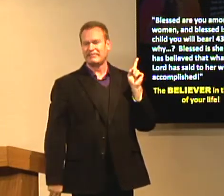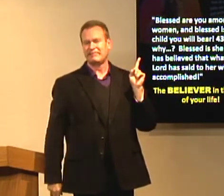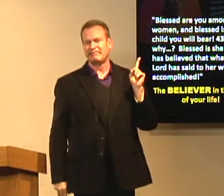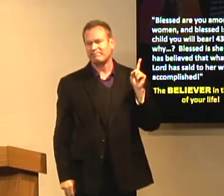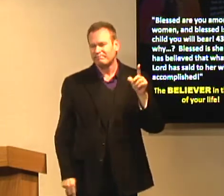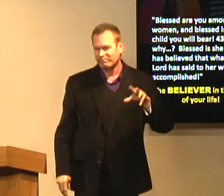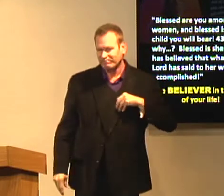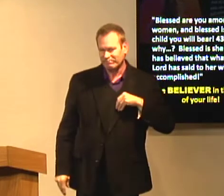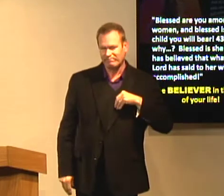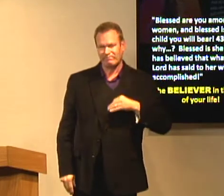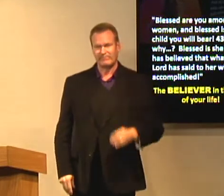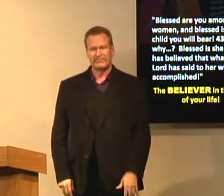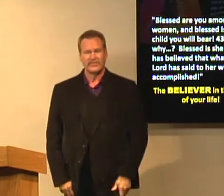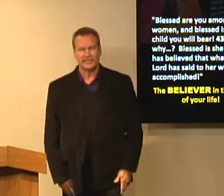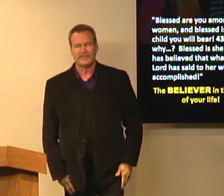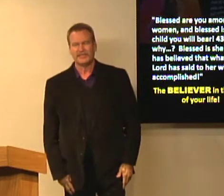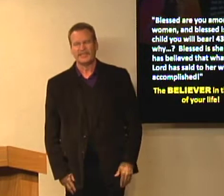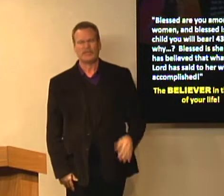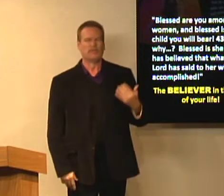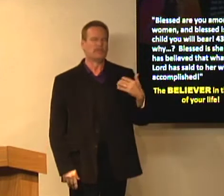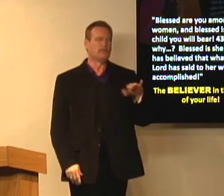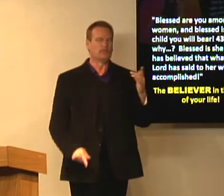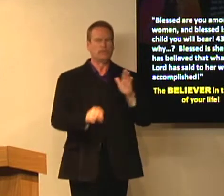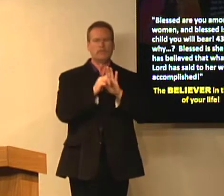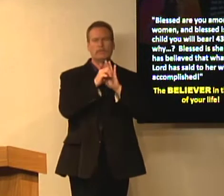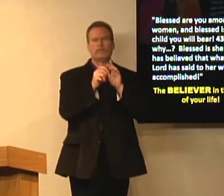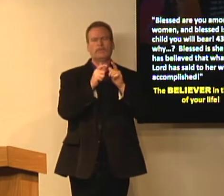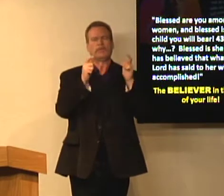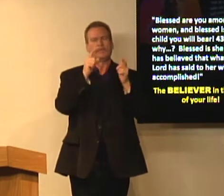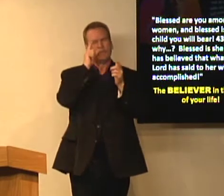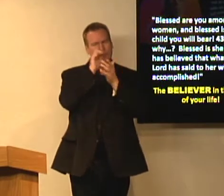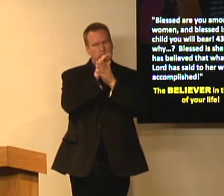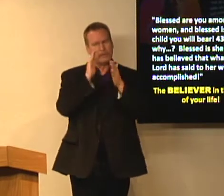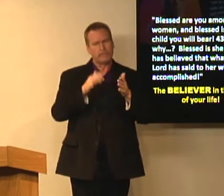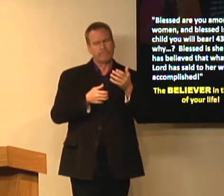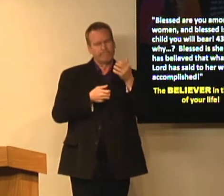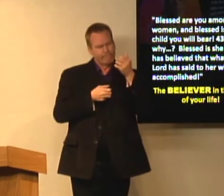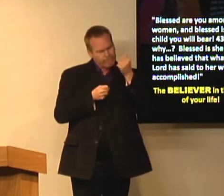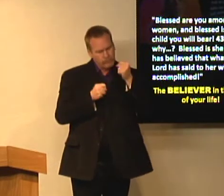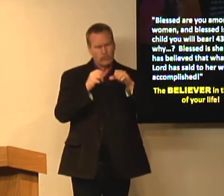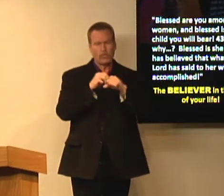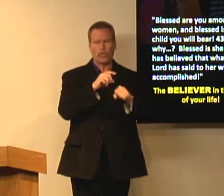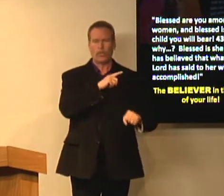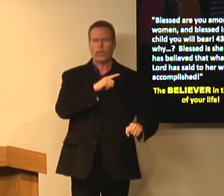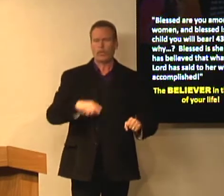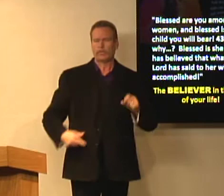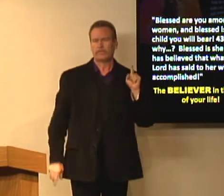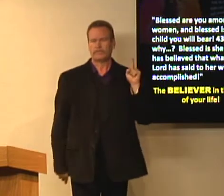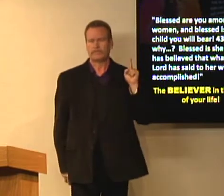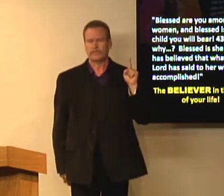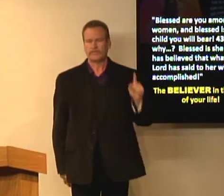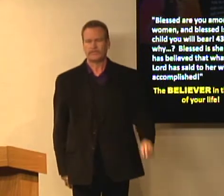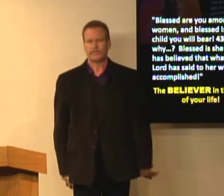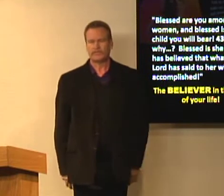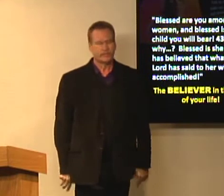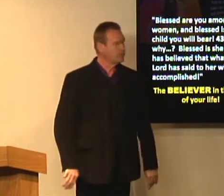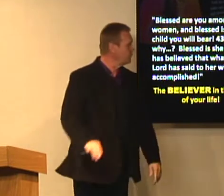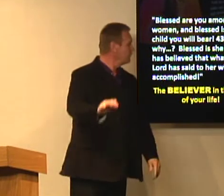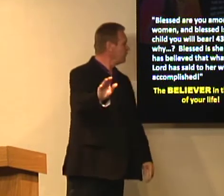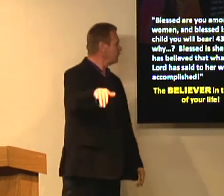believe and we trust in him. I mean, an amazing example of a woman who believed. So